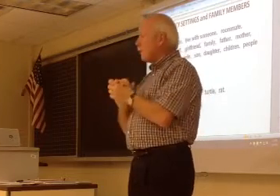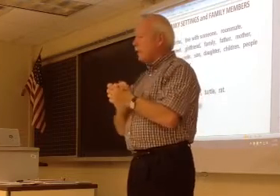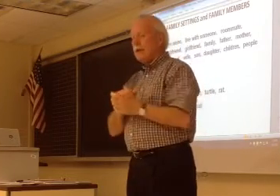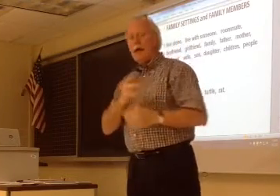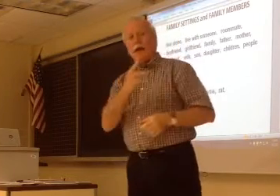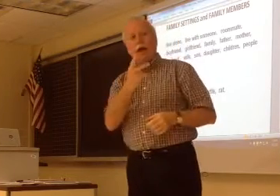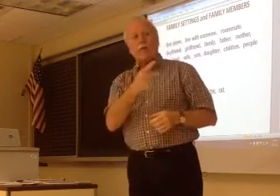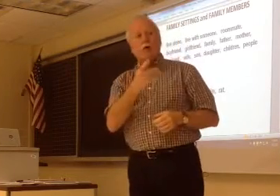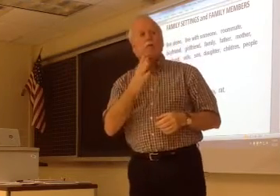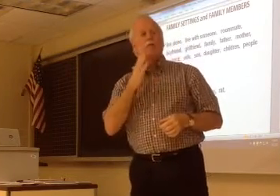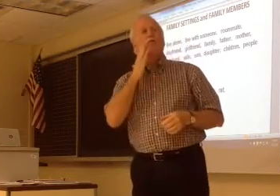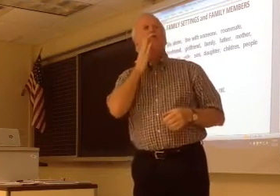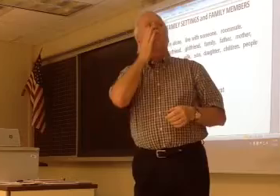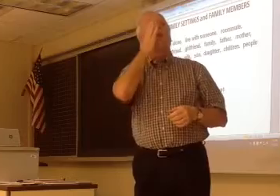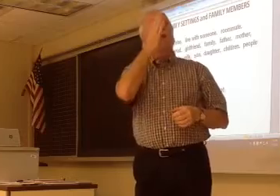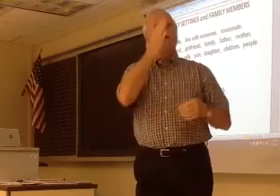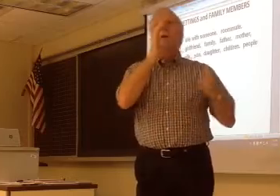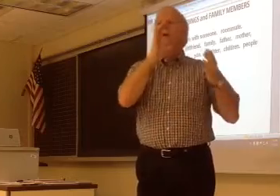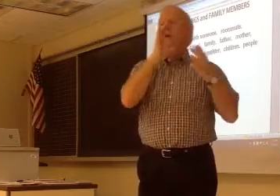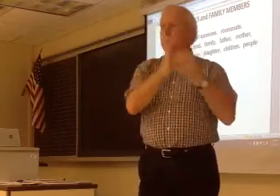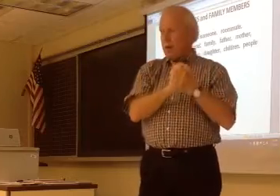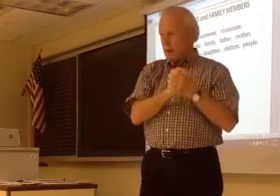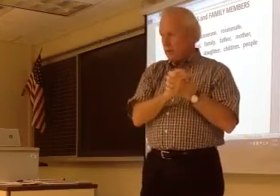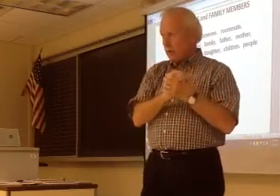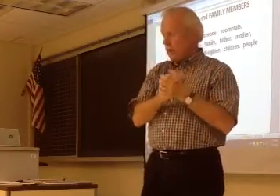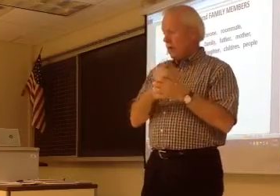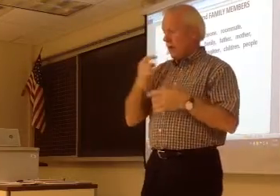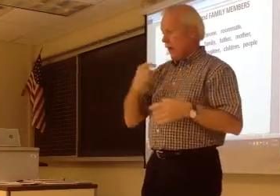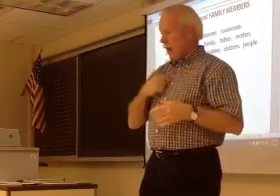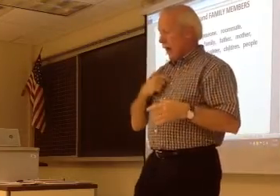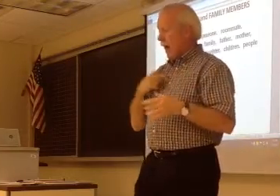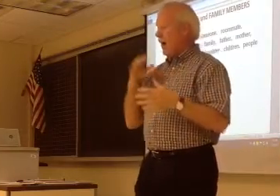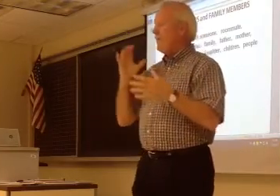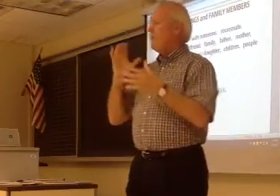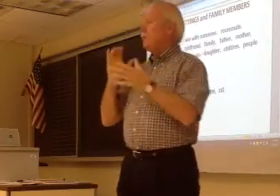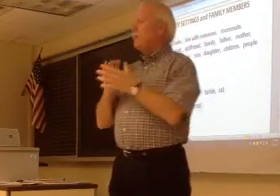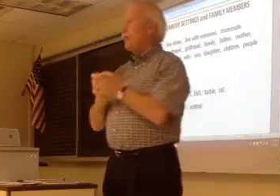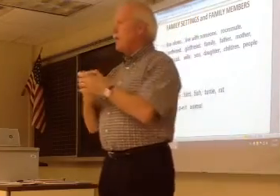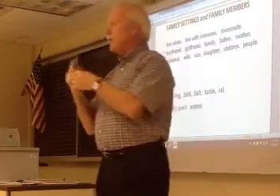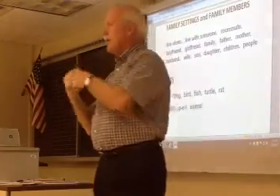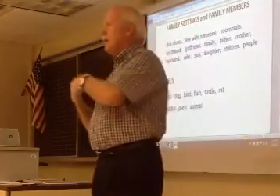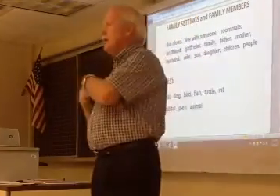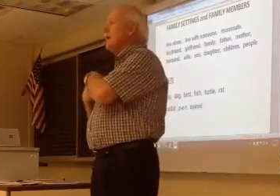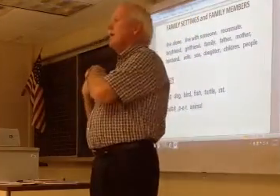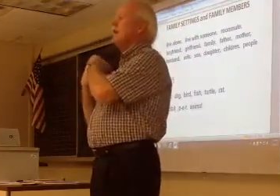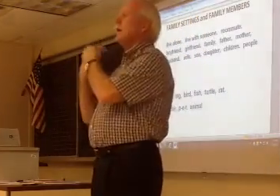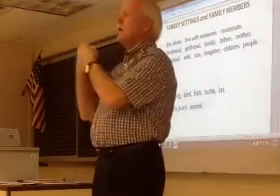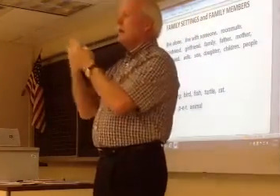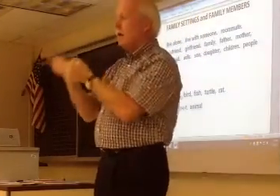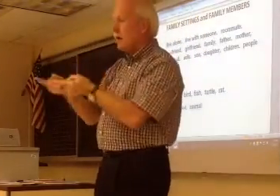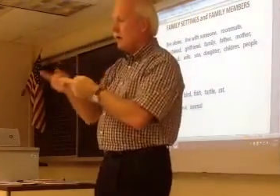married, and those two will get married. I've been married